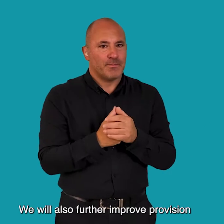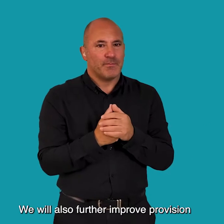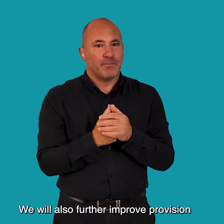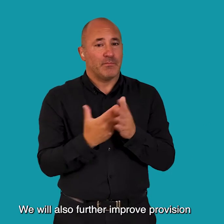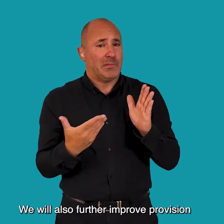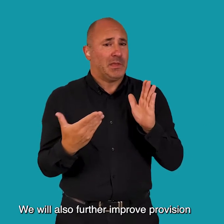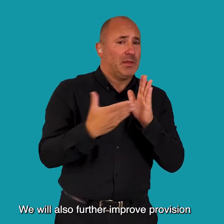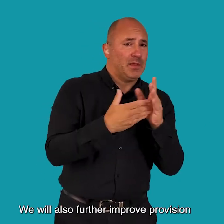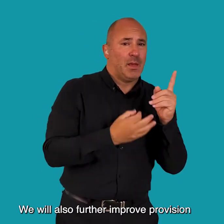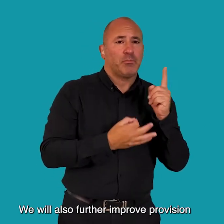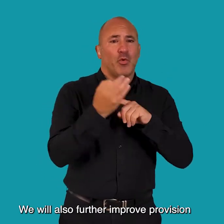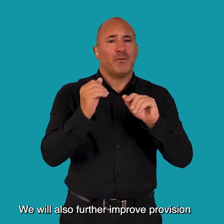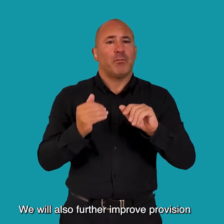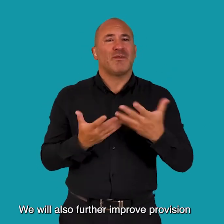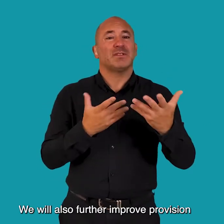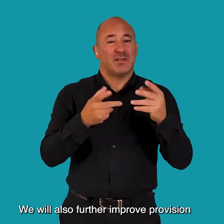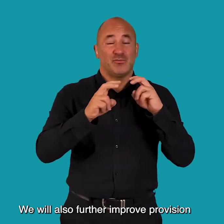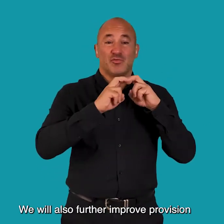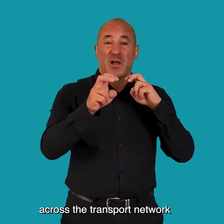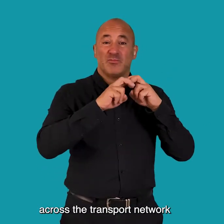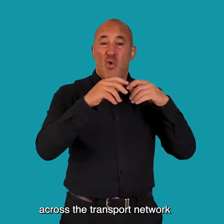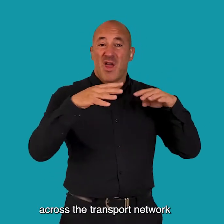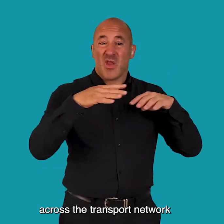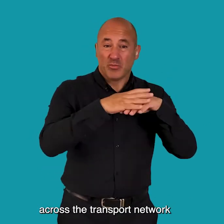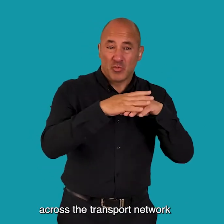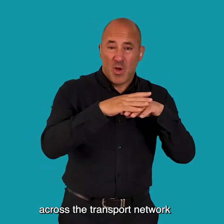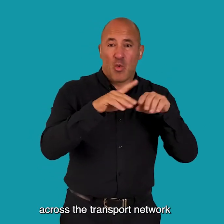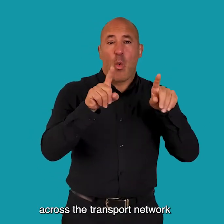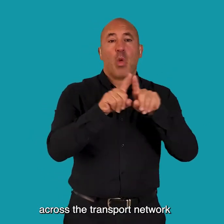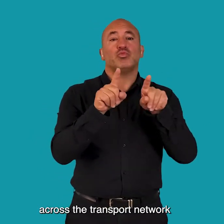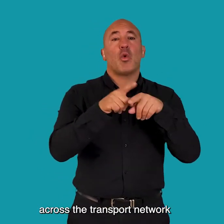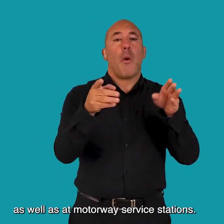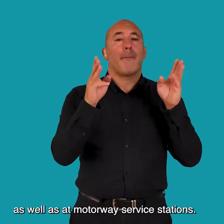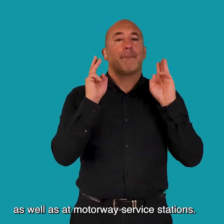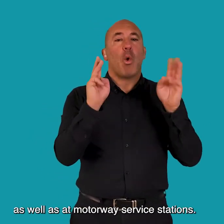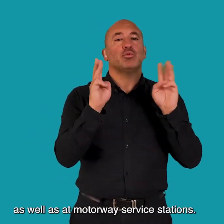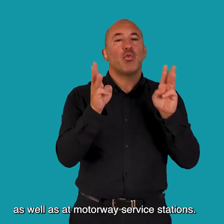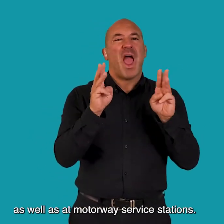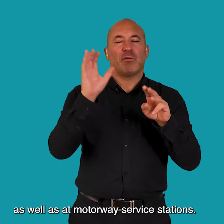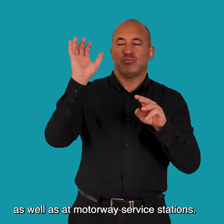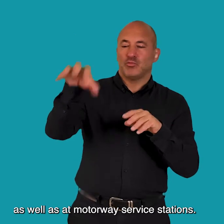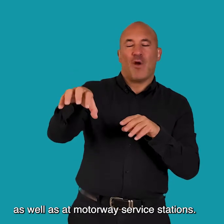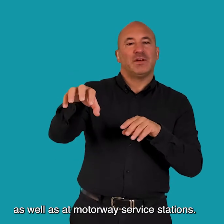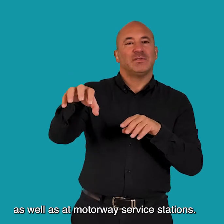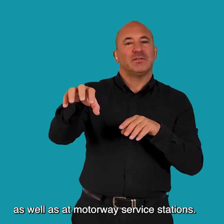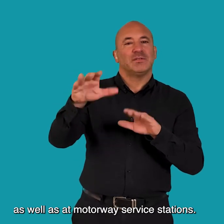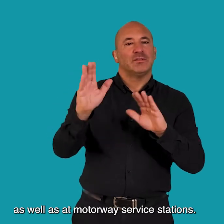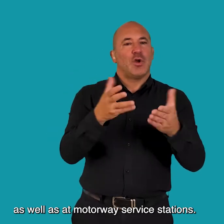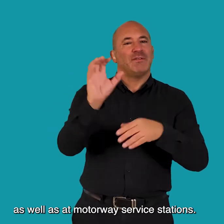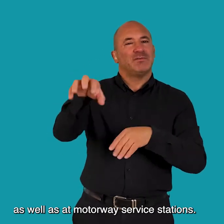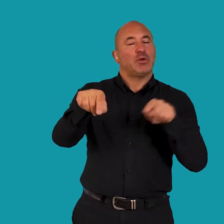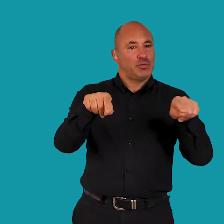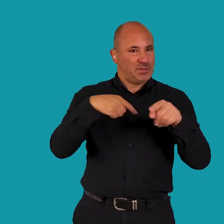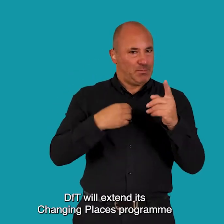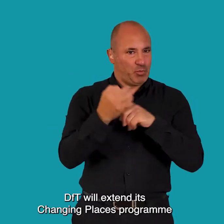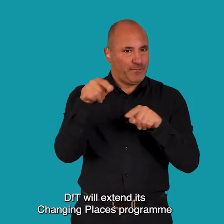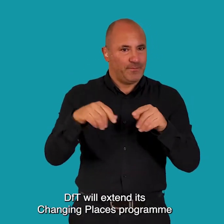will also further improve provision across the transport network as well as at motorway service stations. TfT